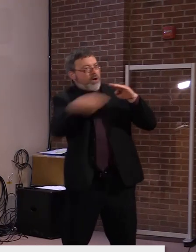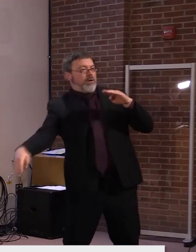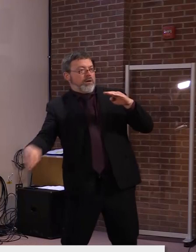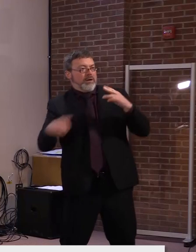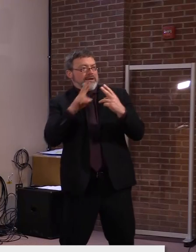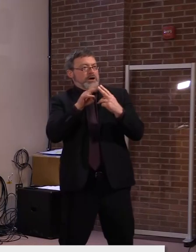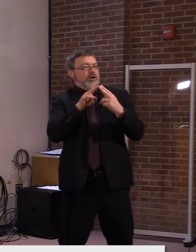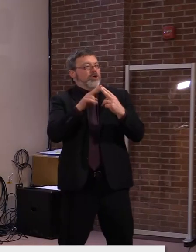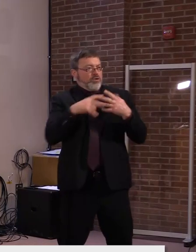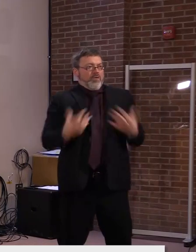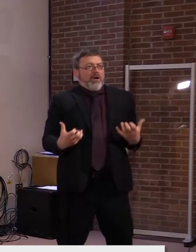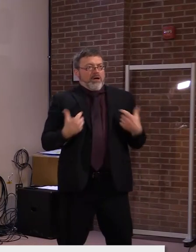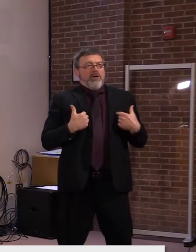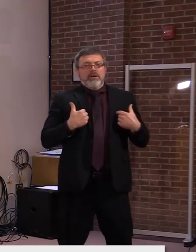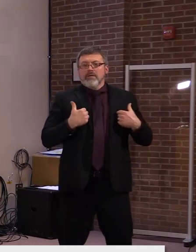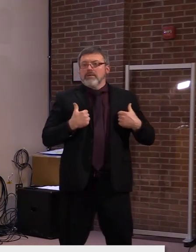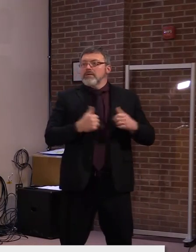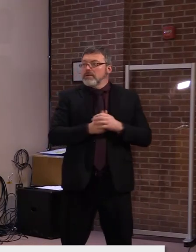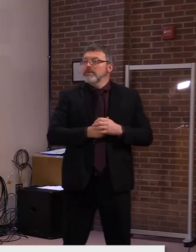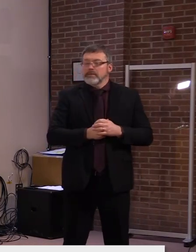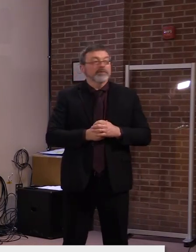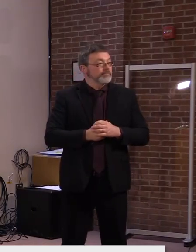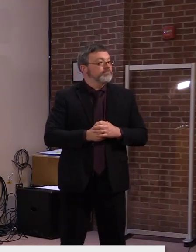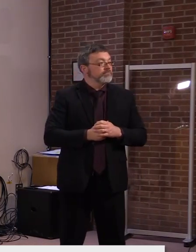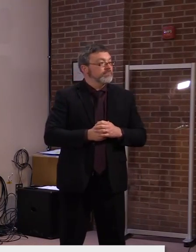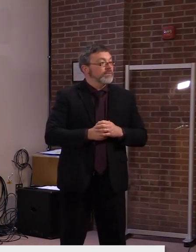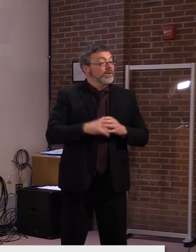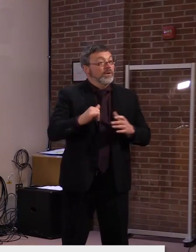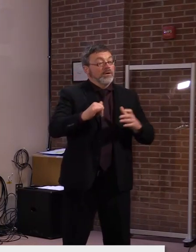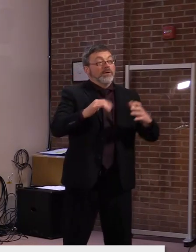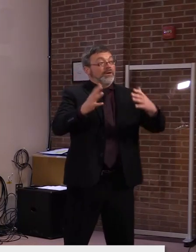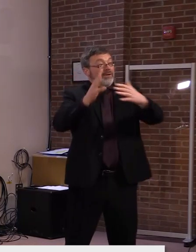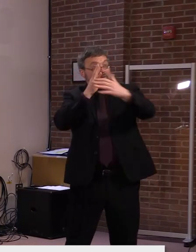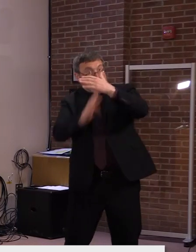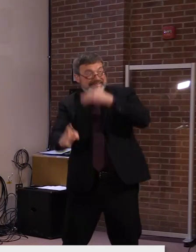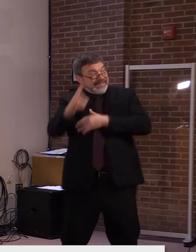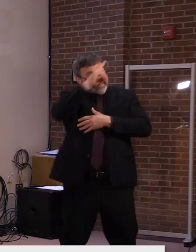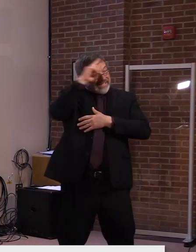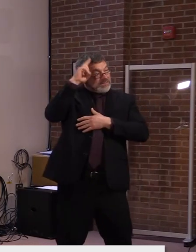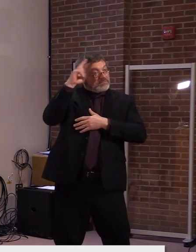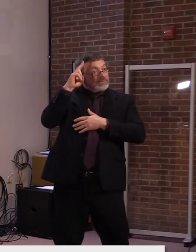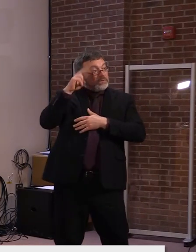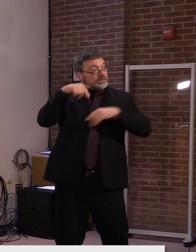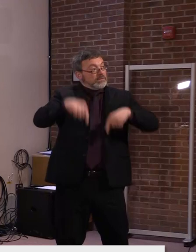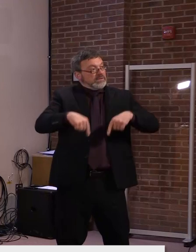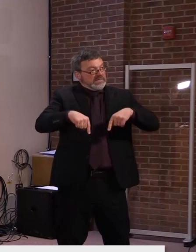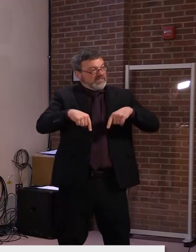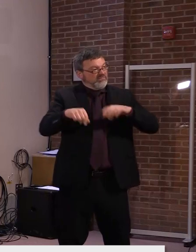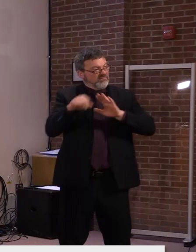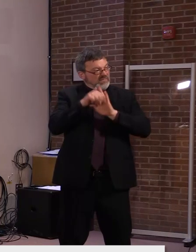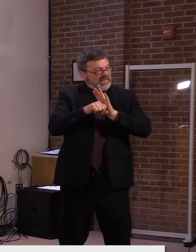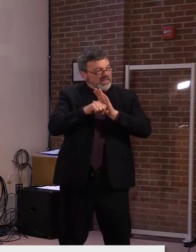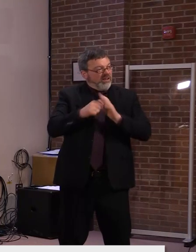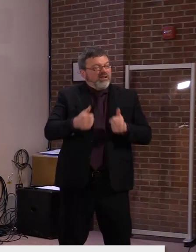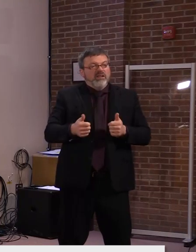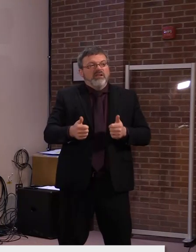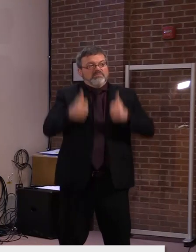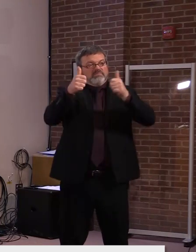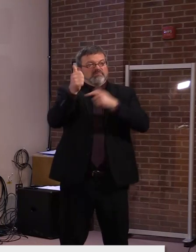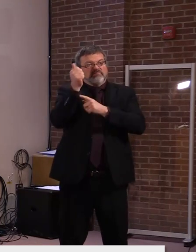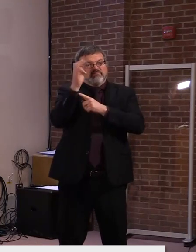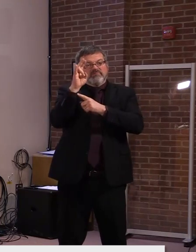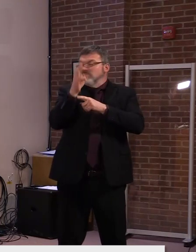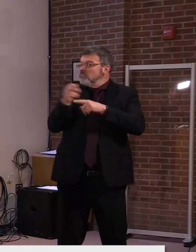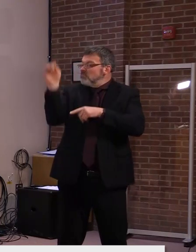down. Looking at statewide hospitalizations, you'll see that they are up. The seven-day average is up about 17%. And